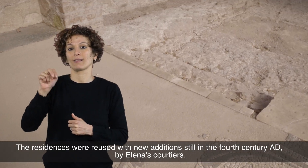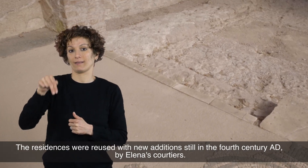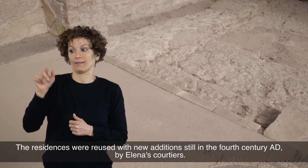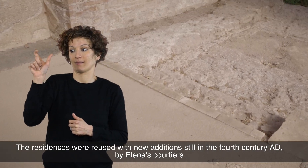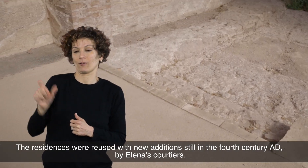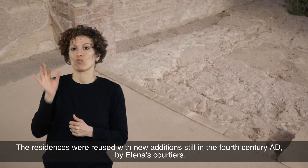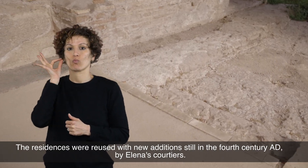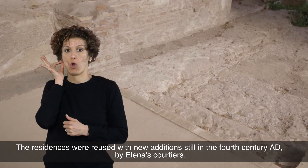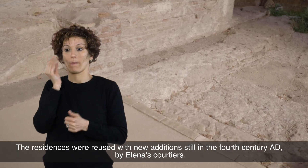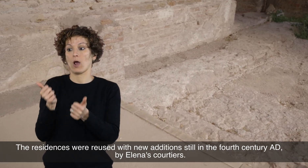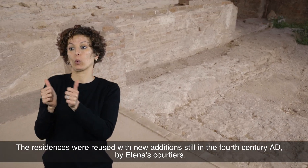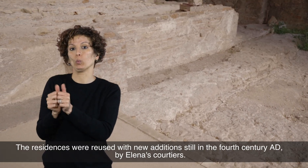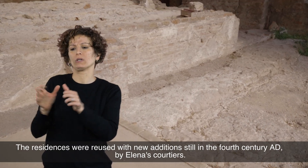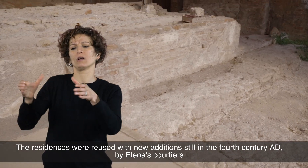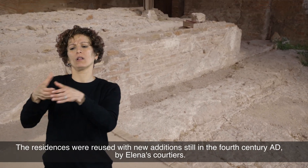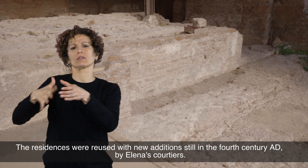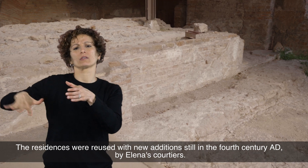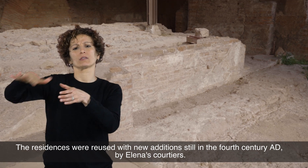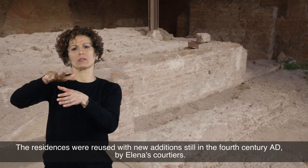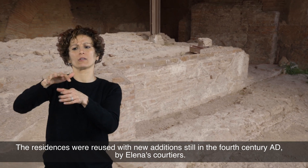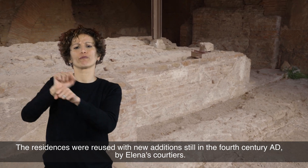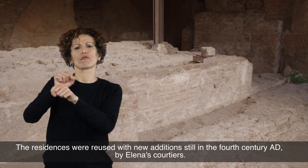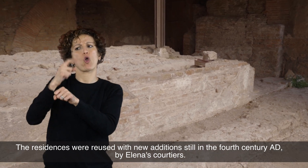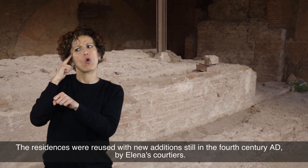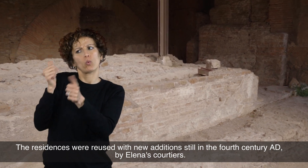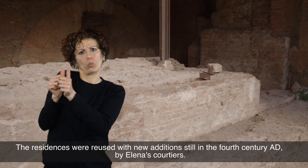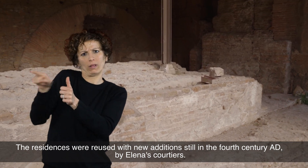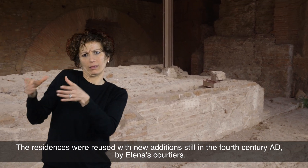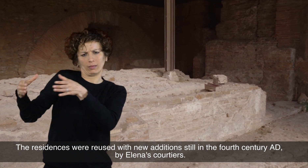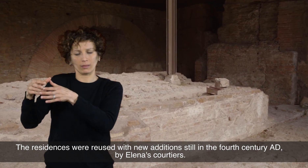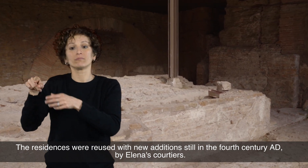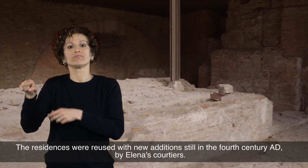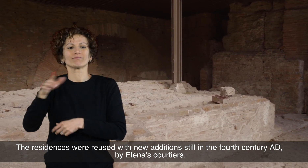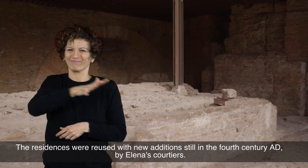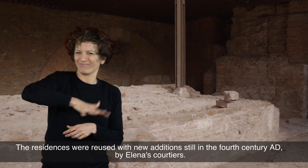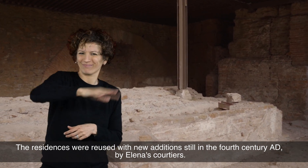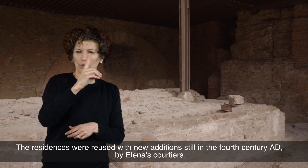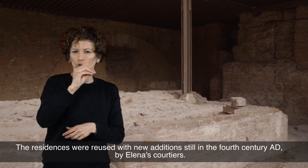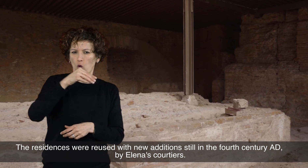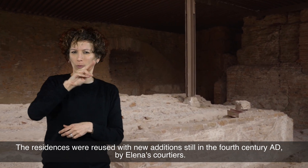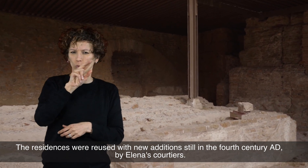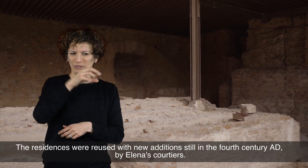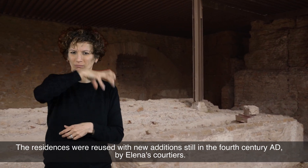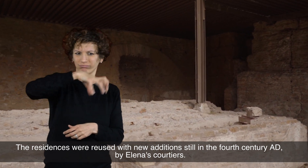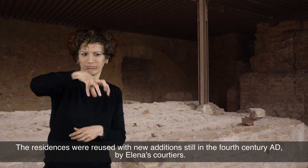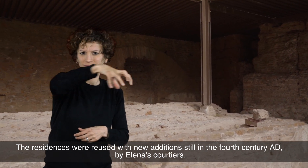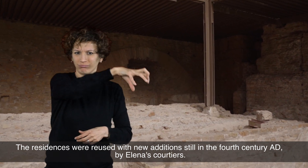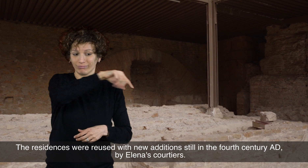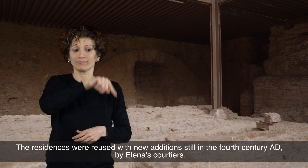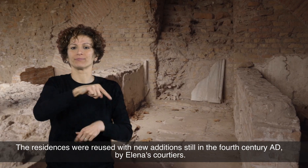The residences were reused with new additions, still in the 4th century AD, by Helena's